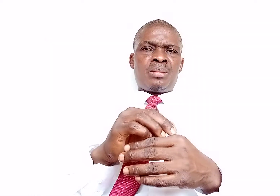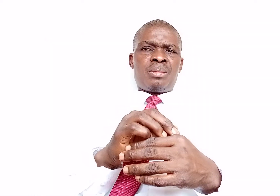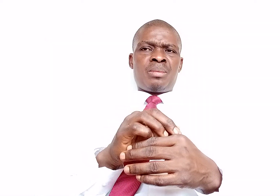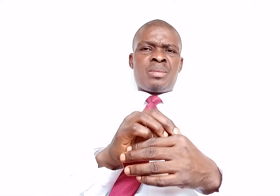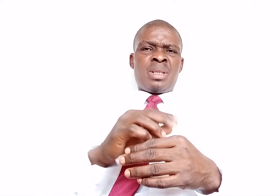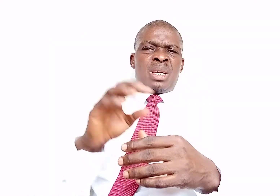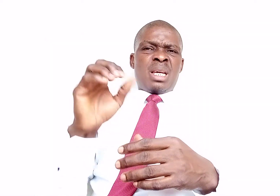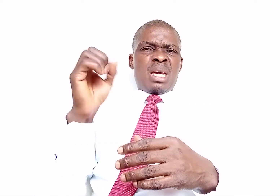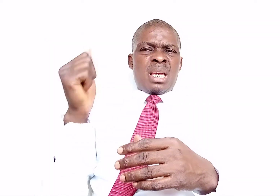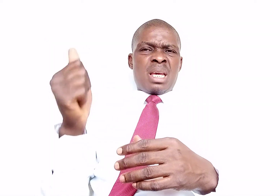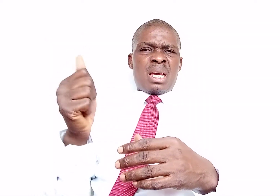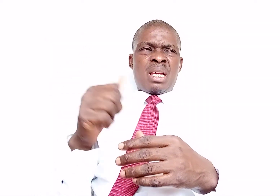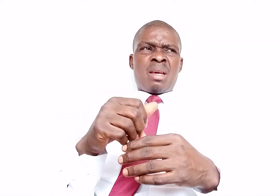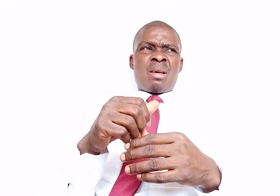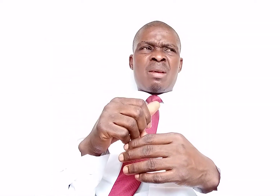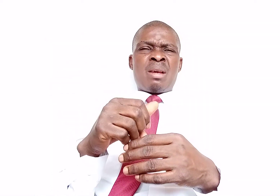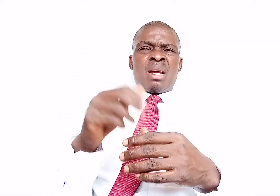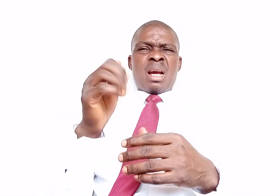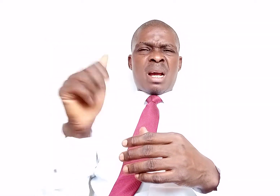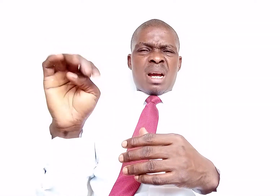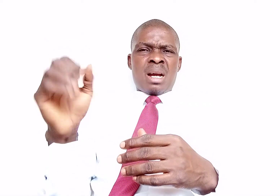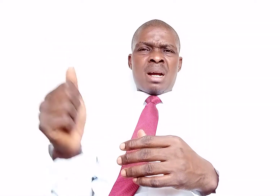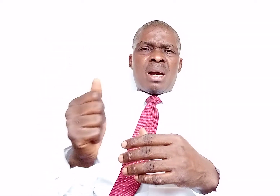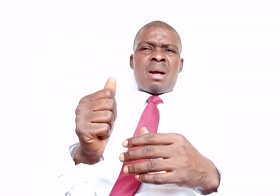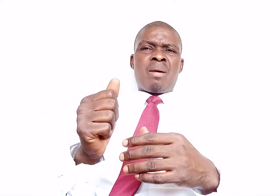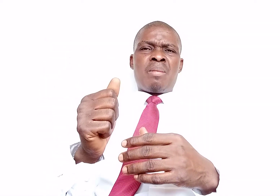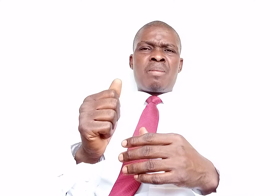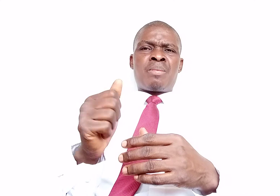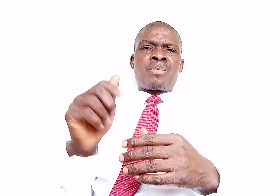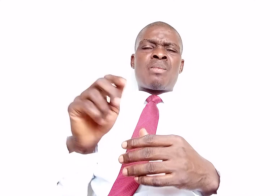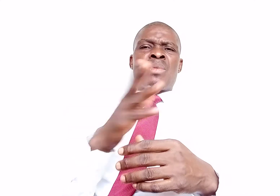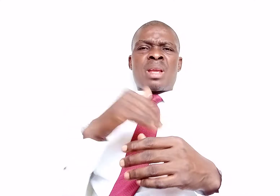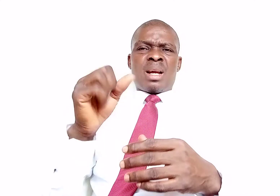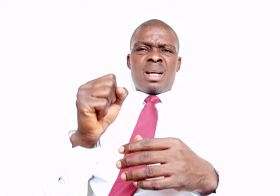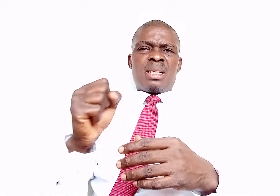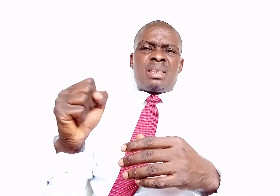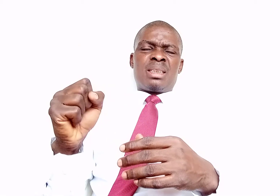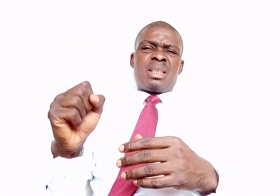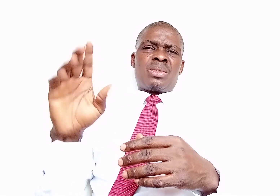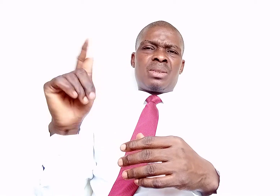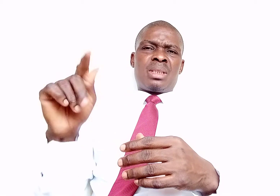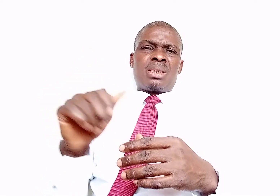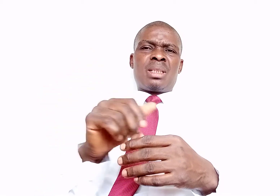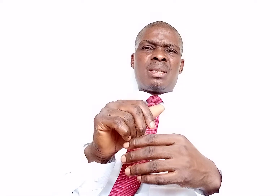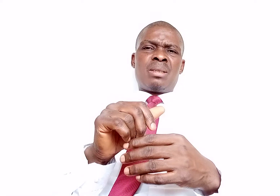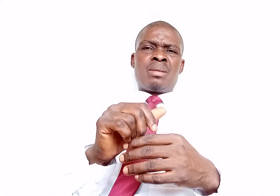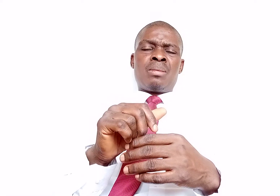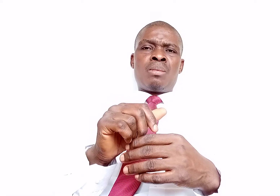E and E as they are contrasted.